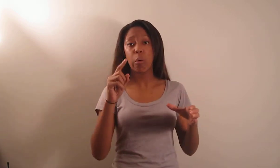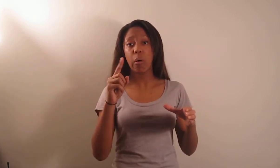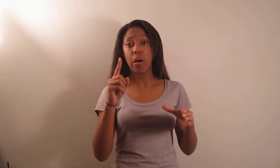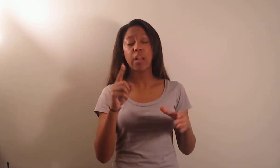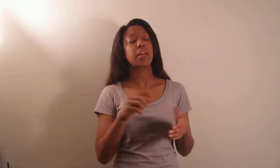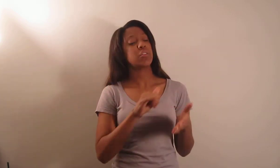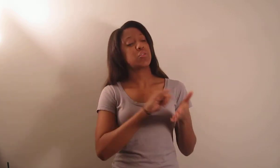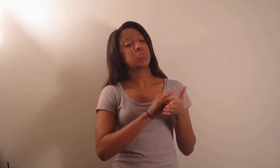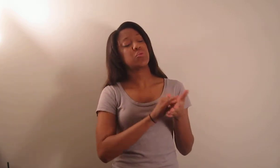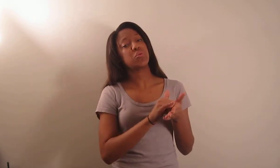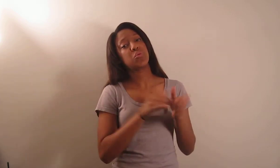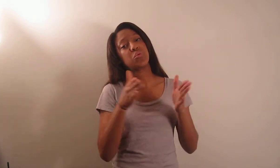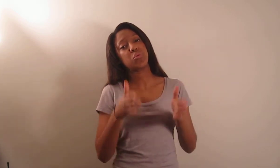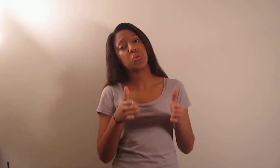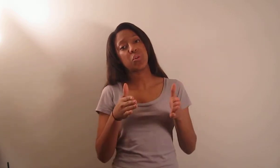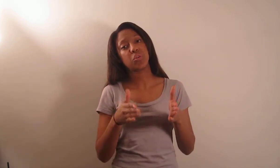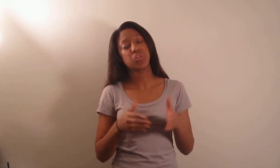Public conscience had failed these young women.